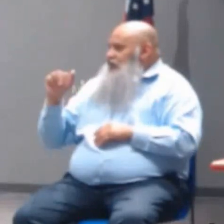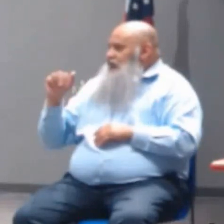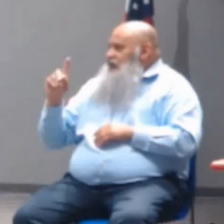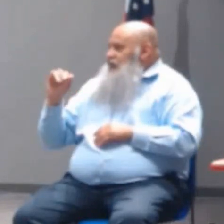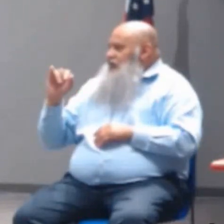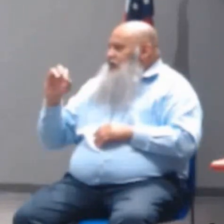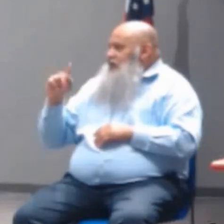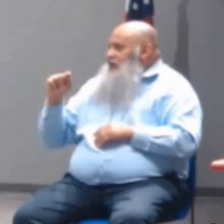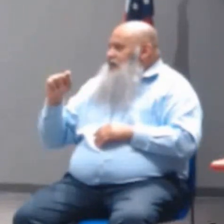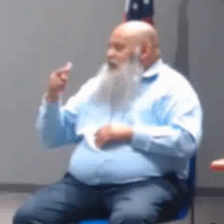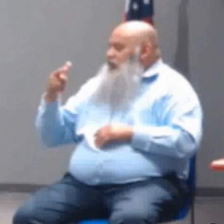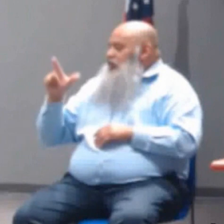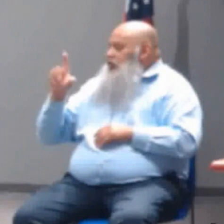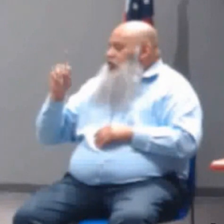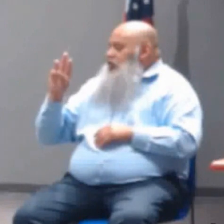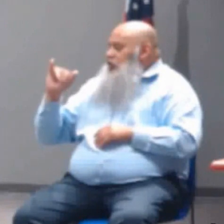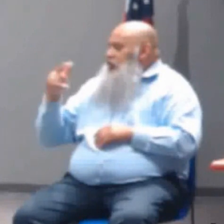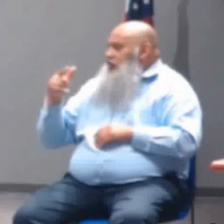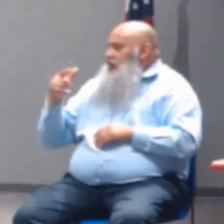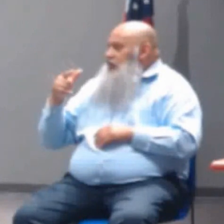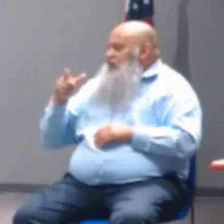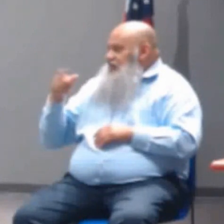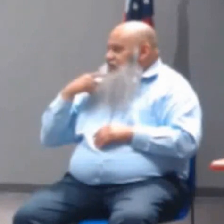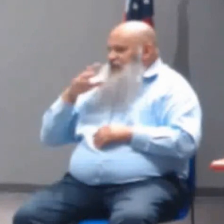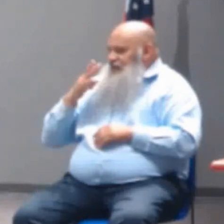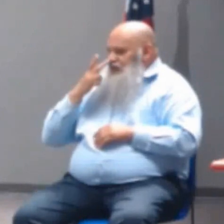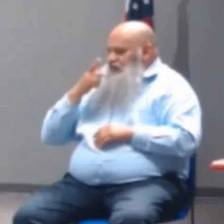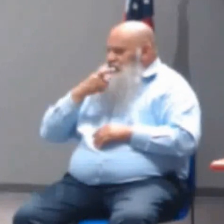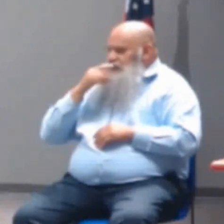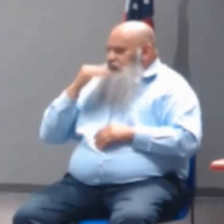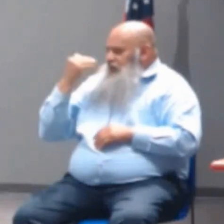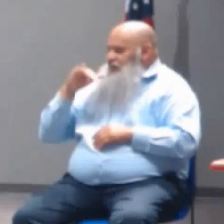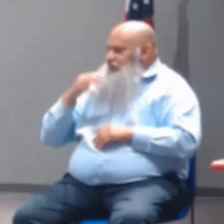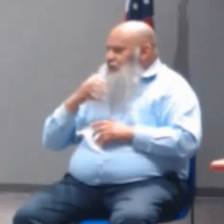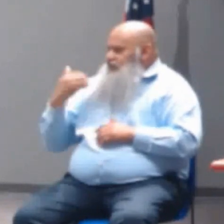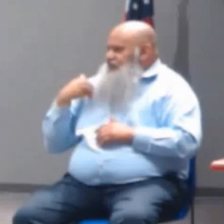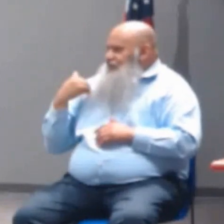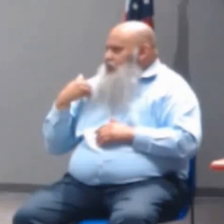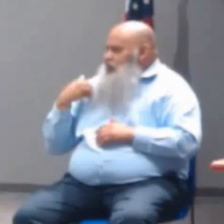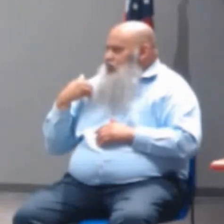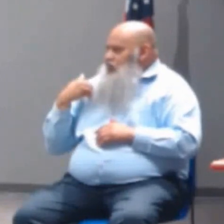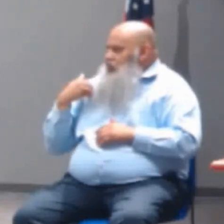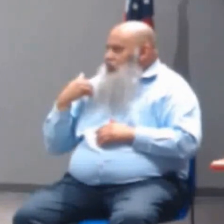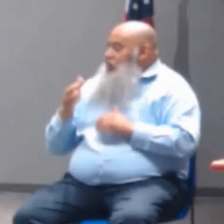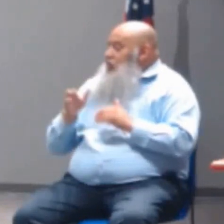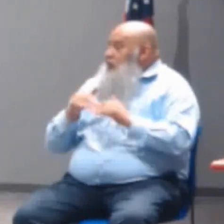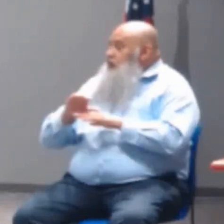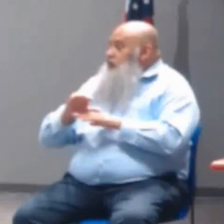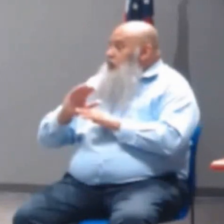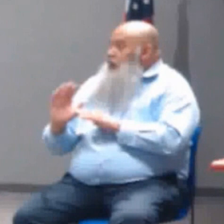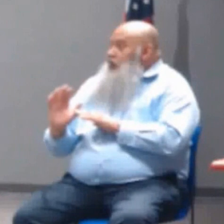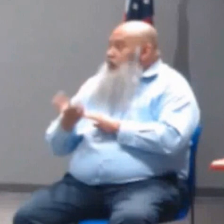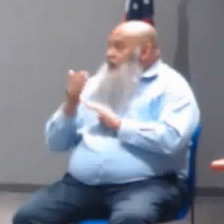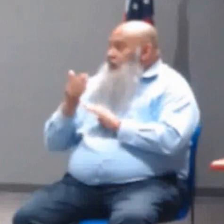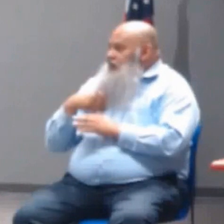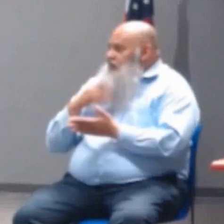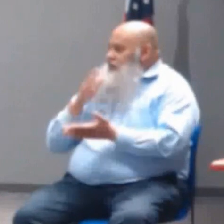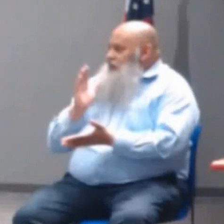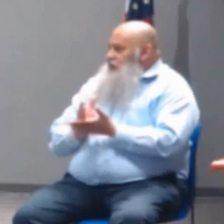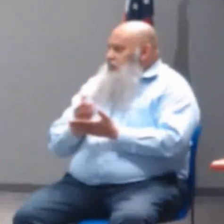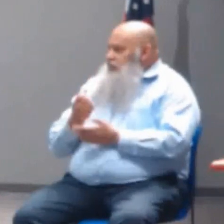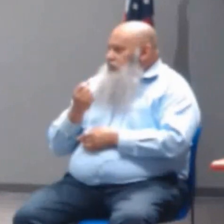and glowing, and they said I never smiled that much. They'd never seen me smile that much before. Almost overnight, I stopped